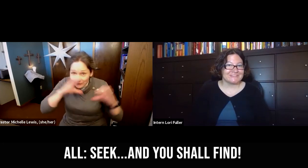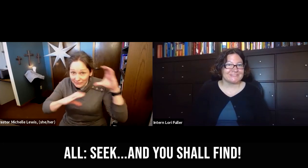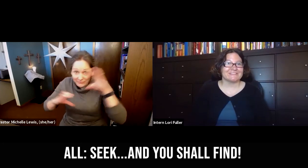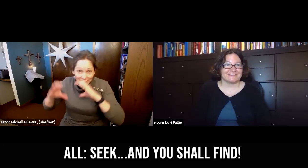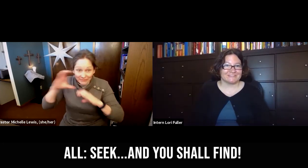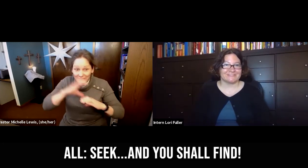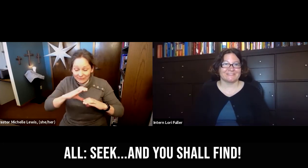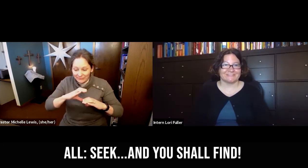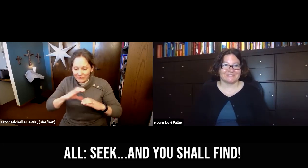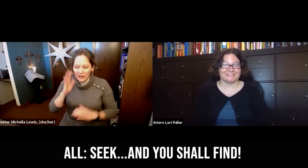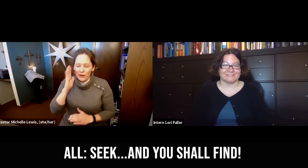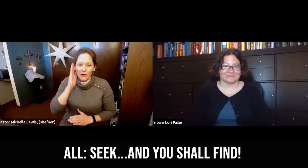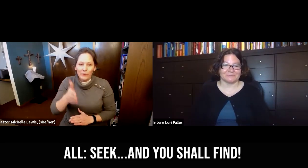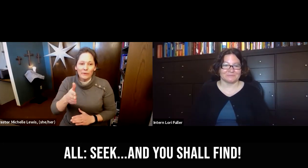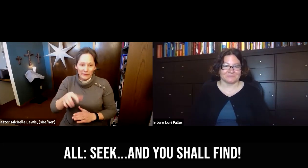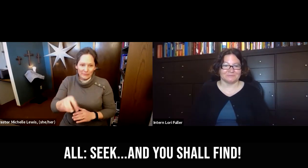seek,